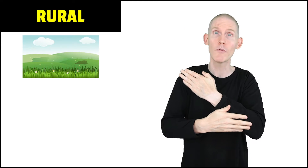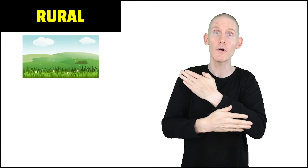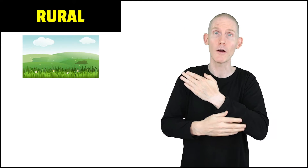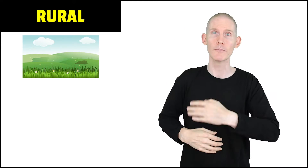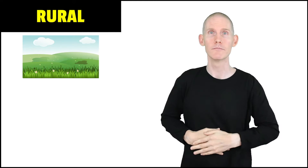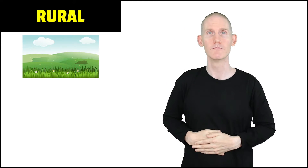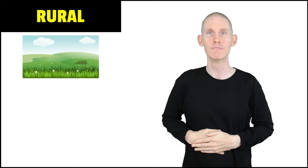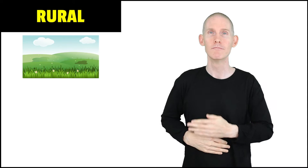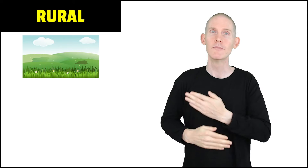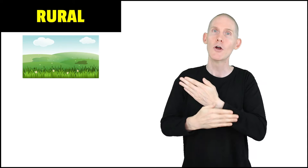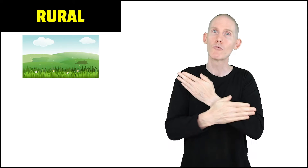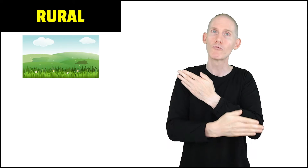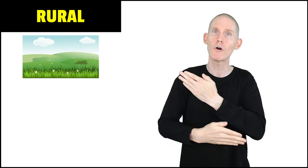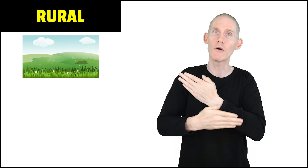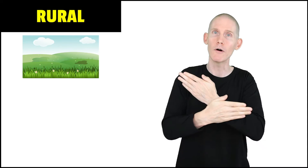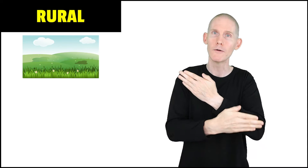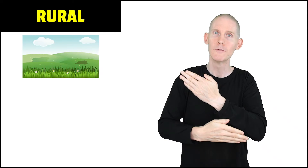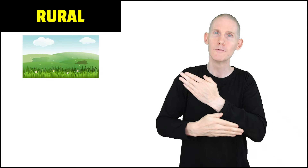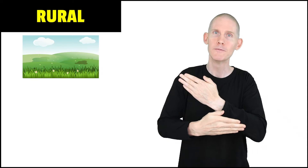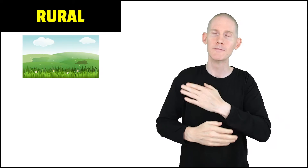forearm. Rural.